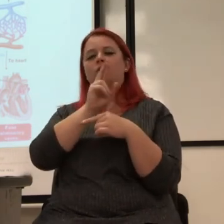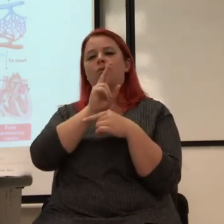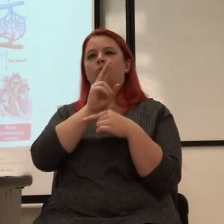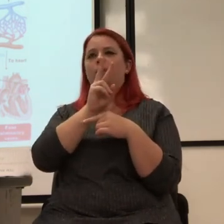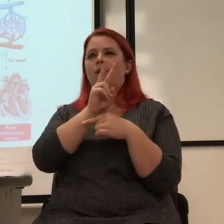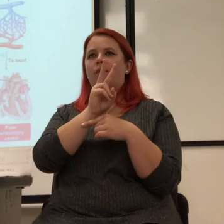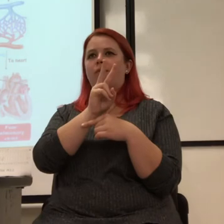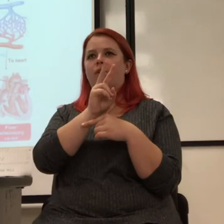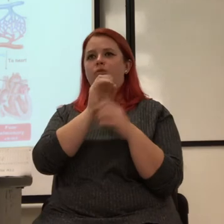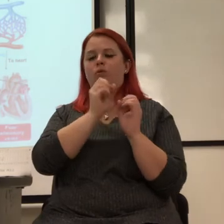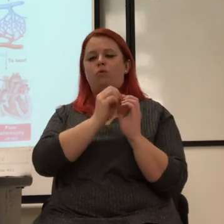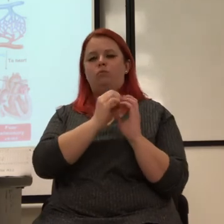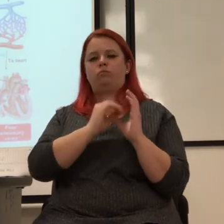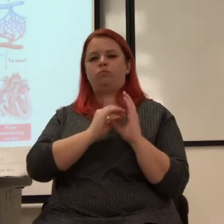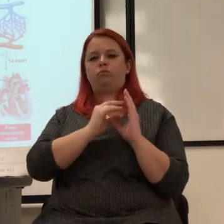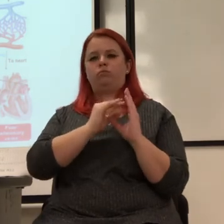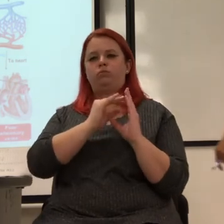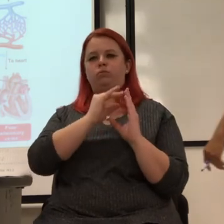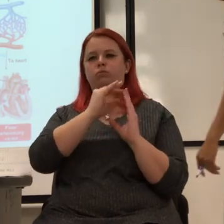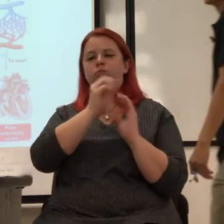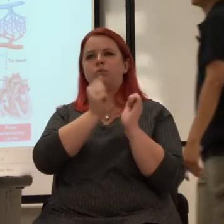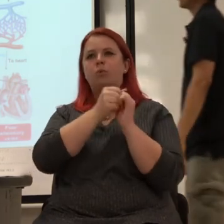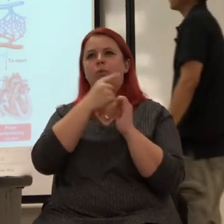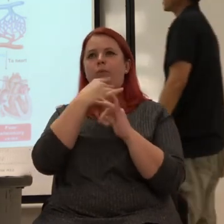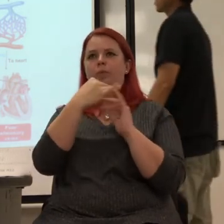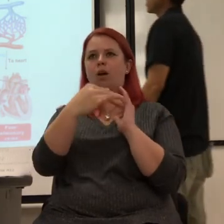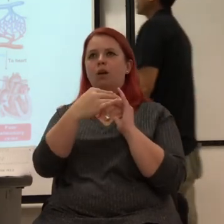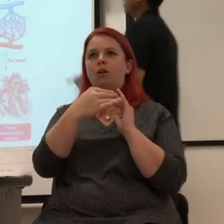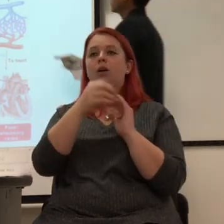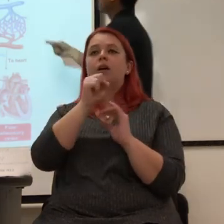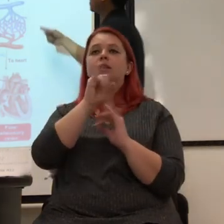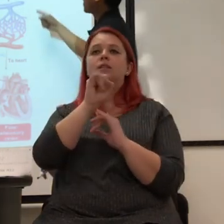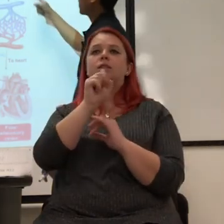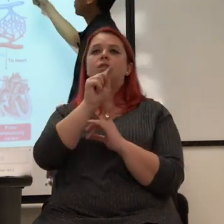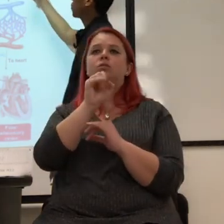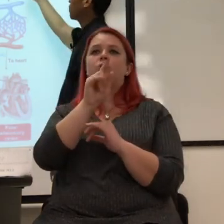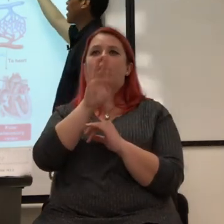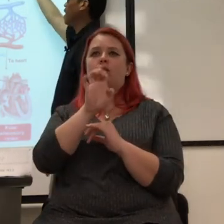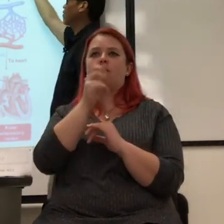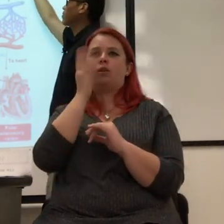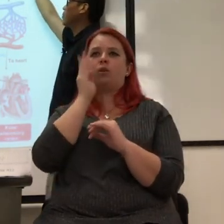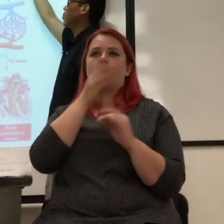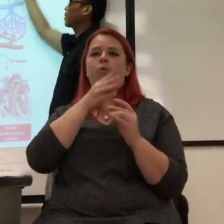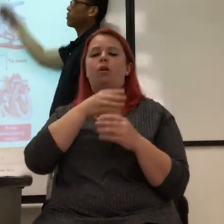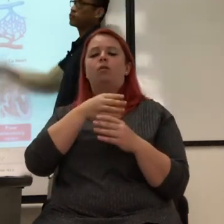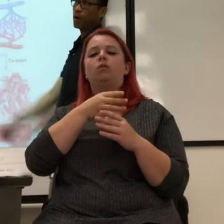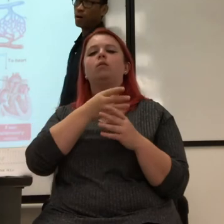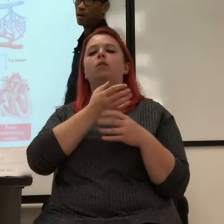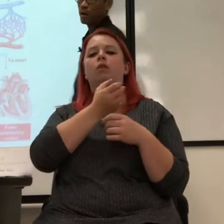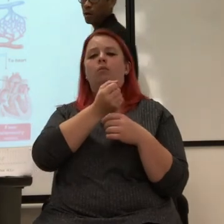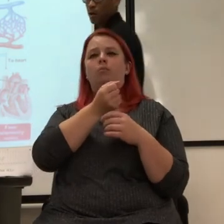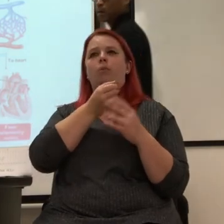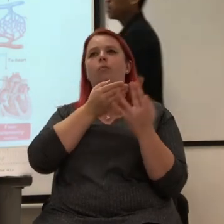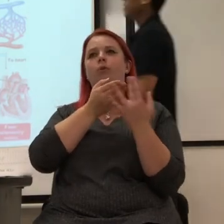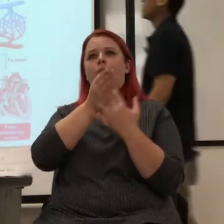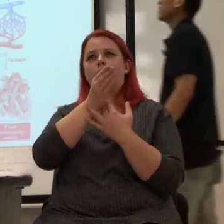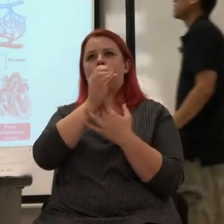And then systole, you'll pump it through the pulmonary semilunar valve to the pulmonary trunk.